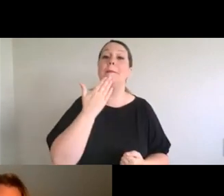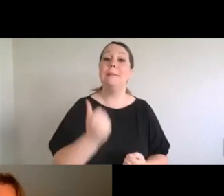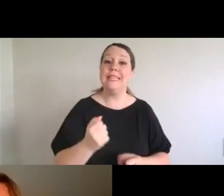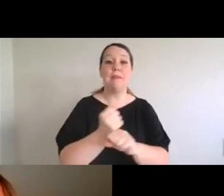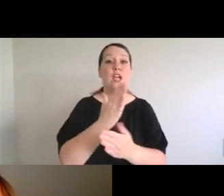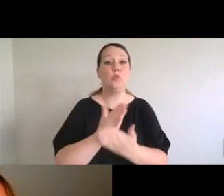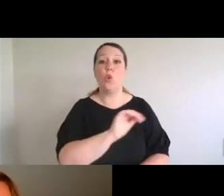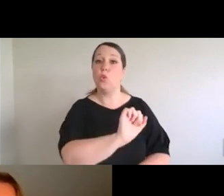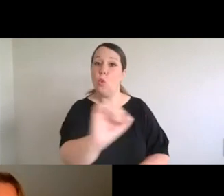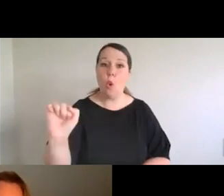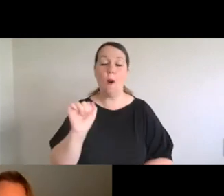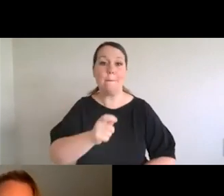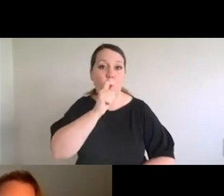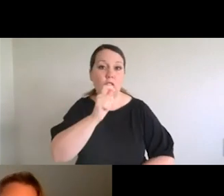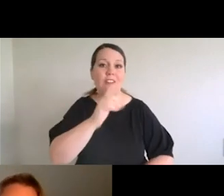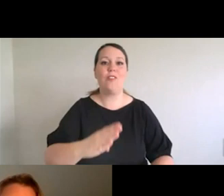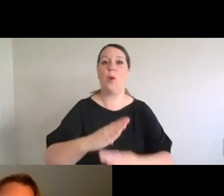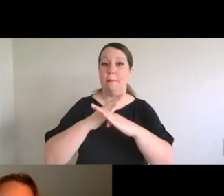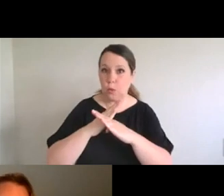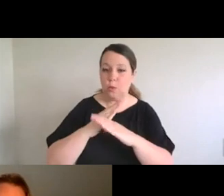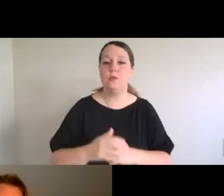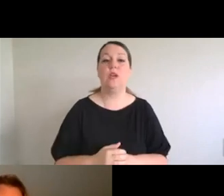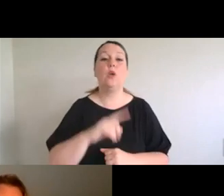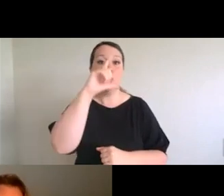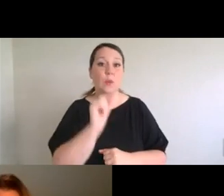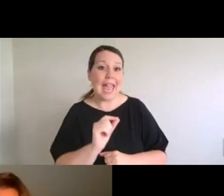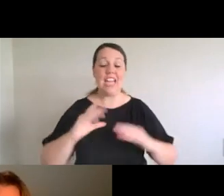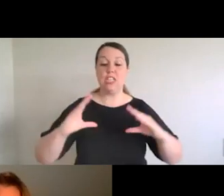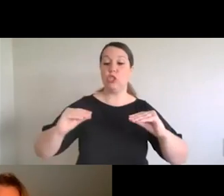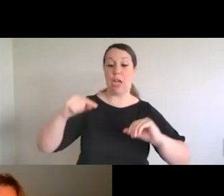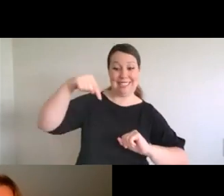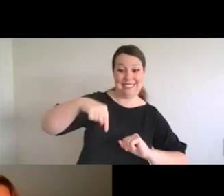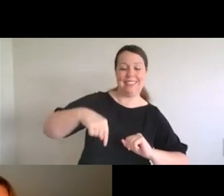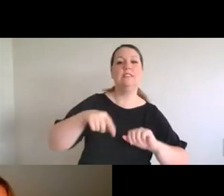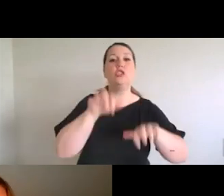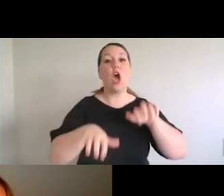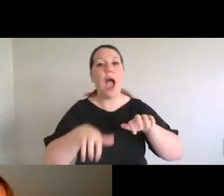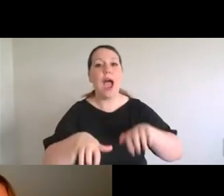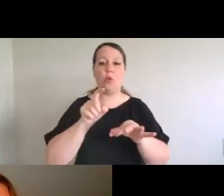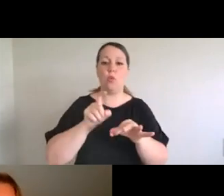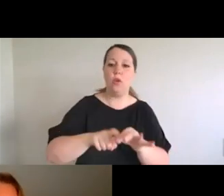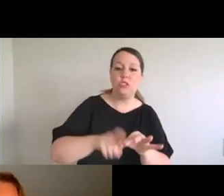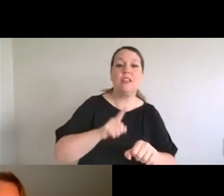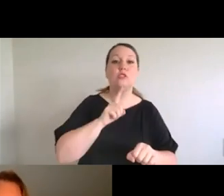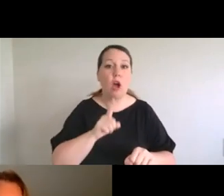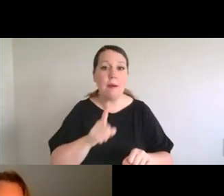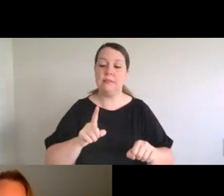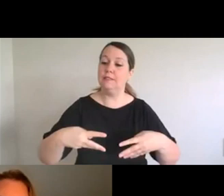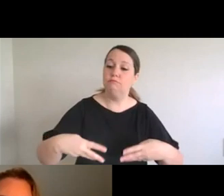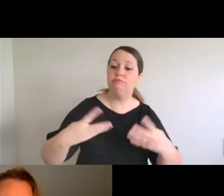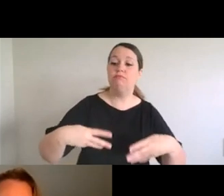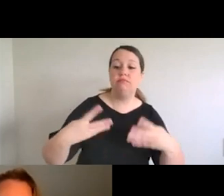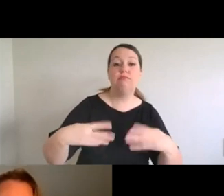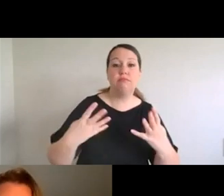mute. You can put questions and comments in the chat as they come up. Our team will summarize and